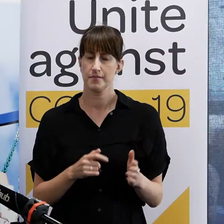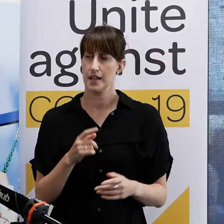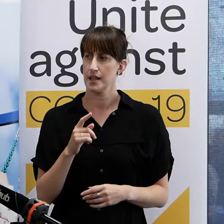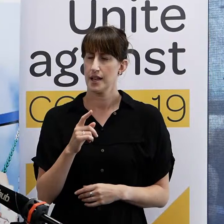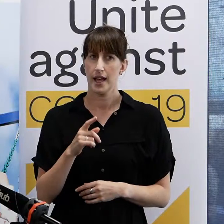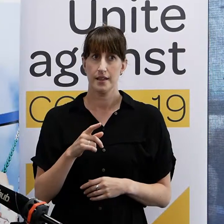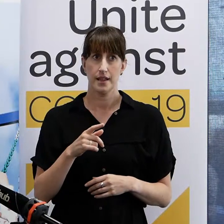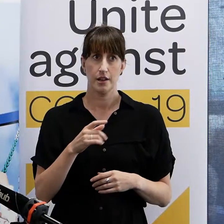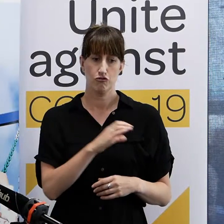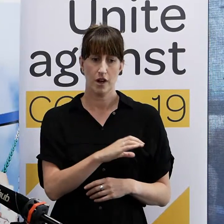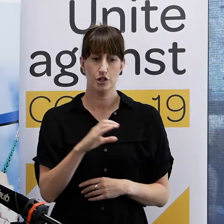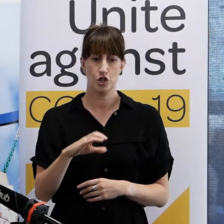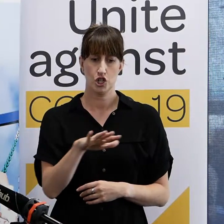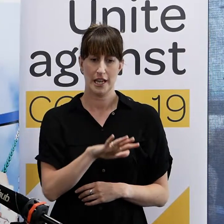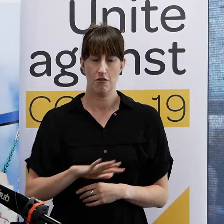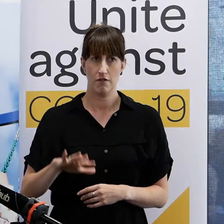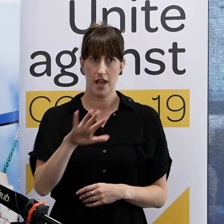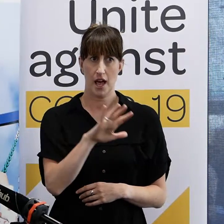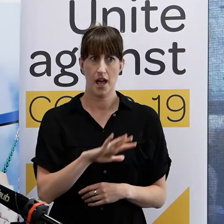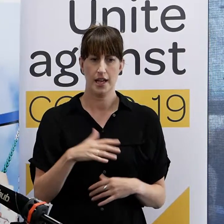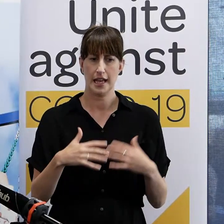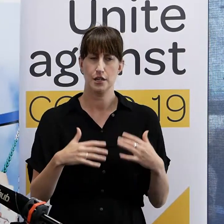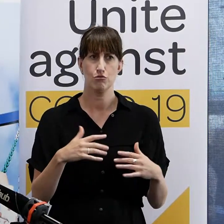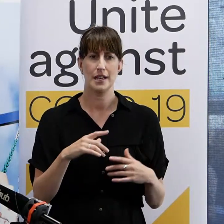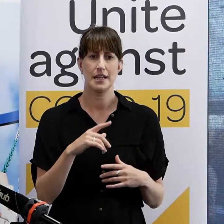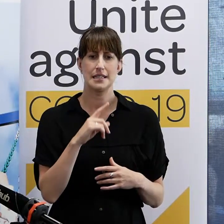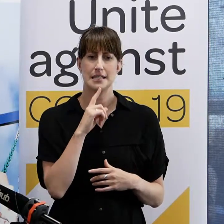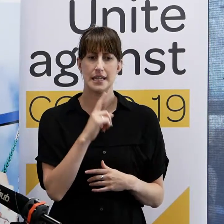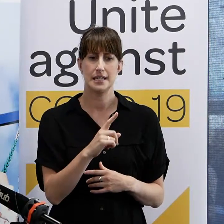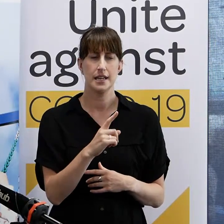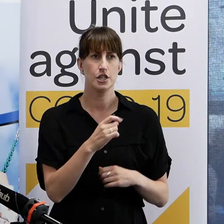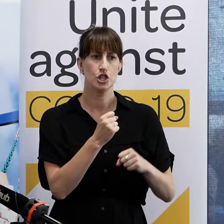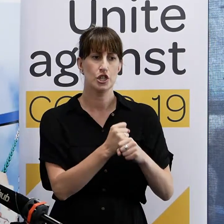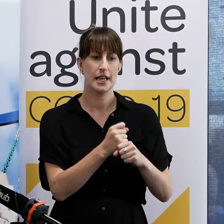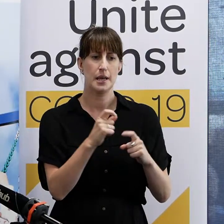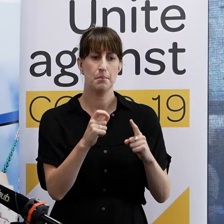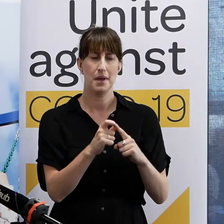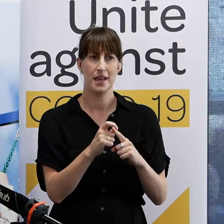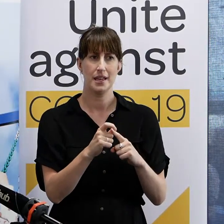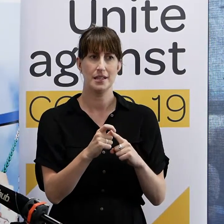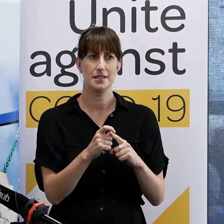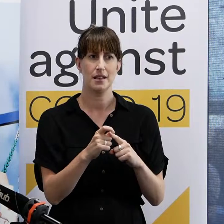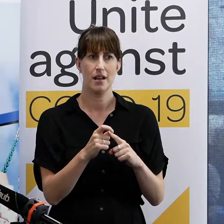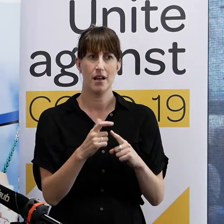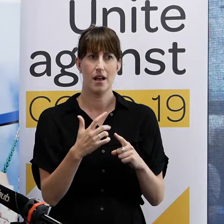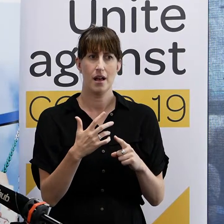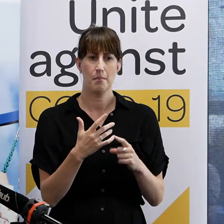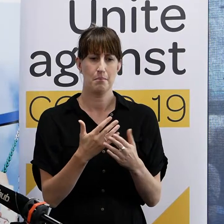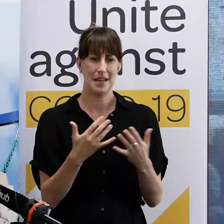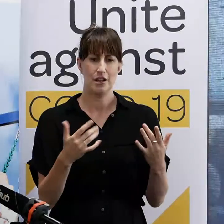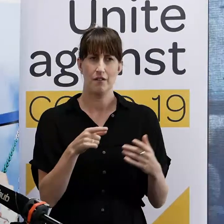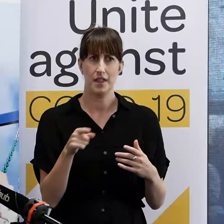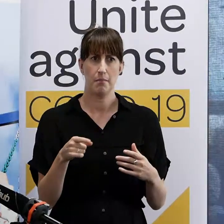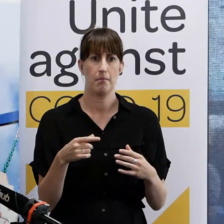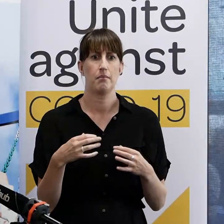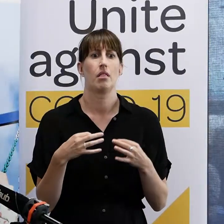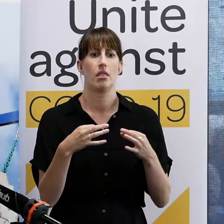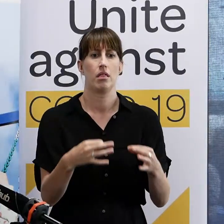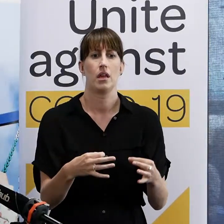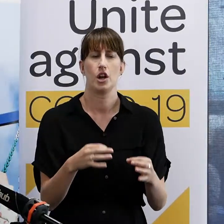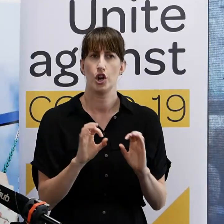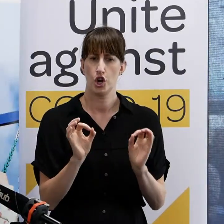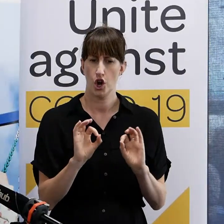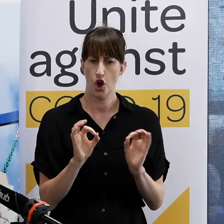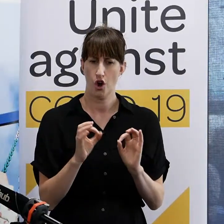region is well behind the rest of the country when it comes to the numbers of GPs getting vaccinated. Are you aware of this? Do you know what's going on there? No, I haven't